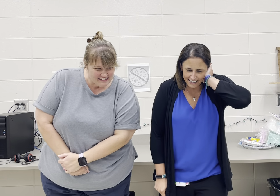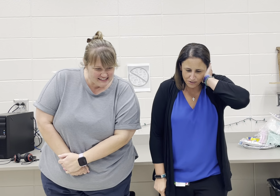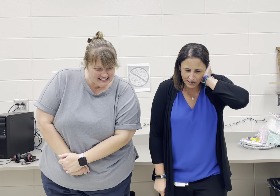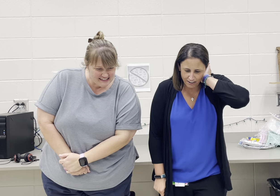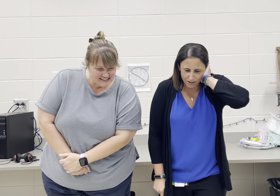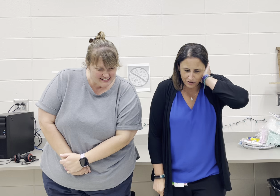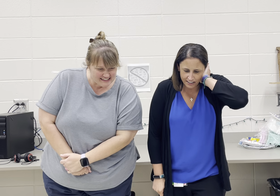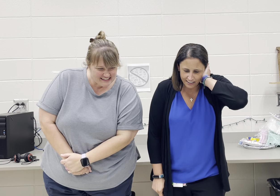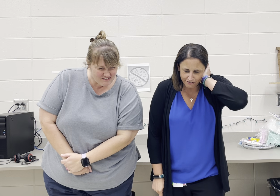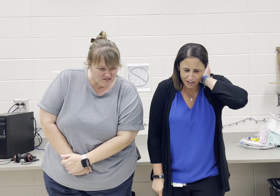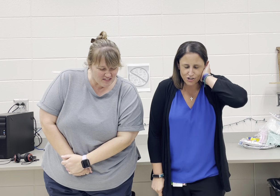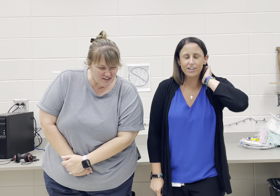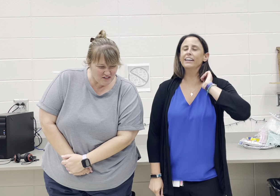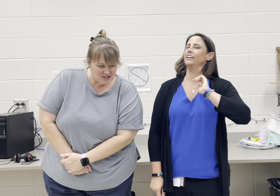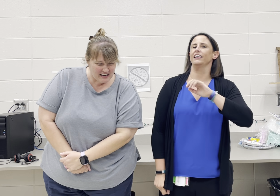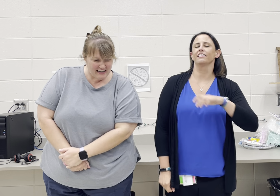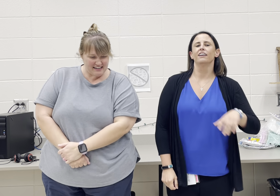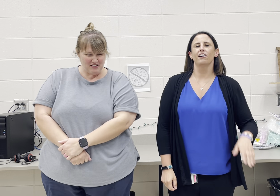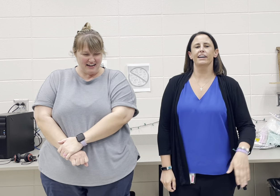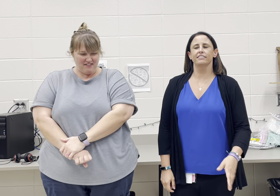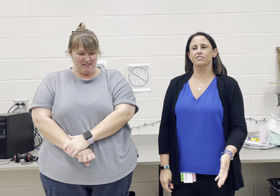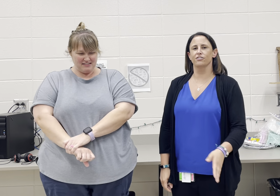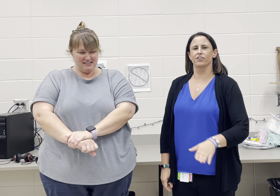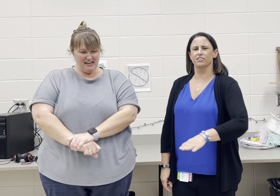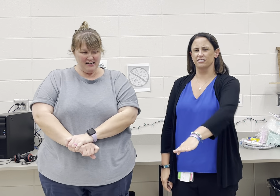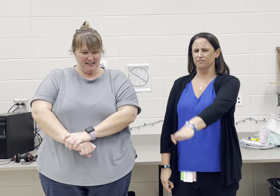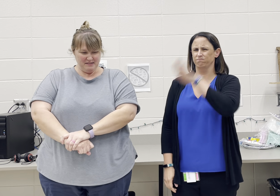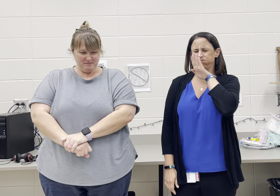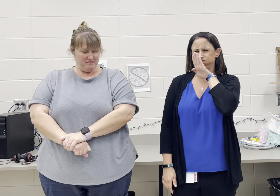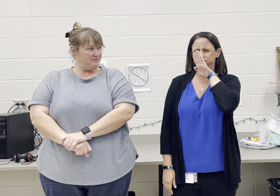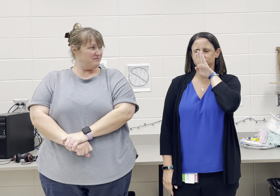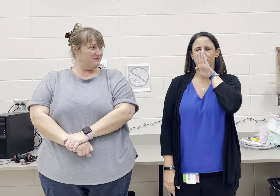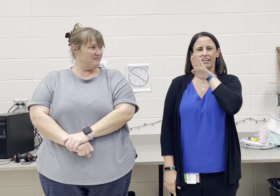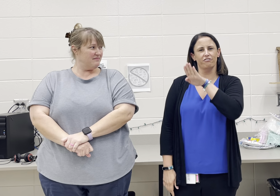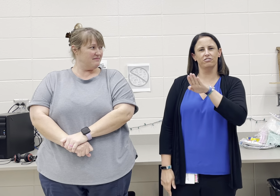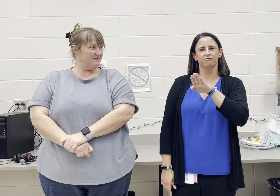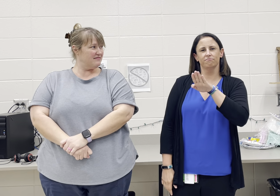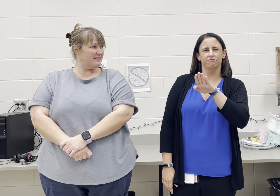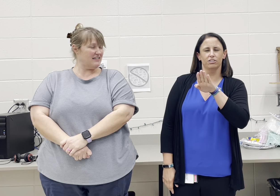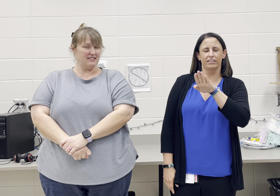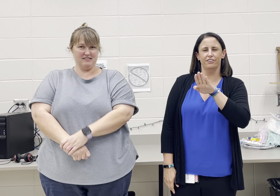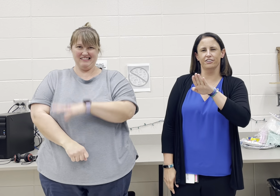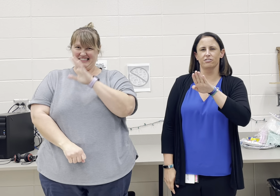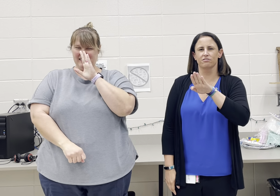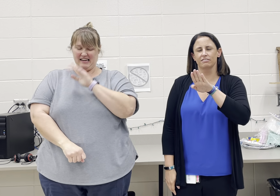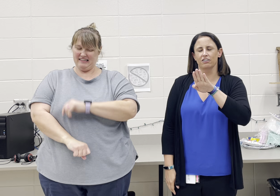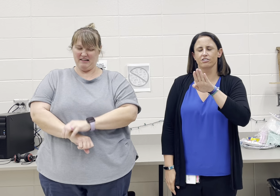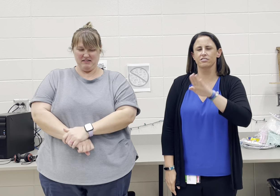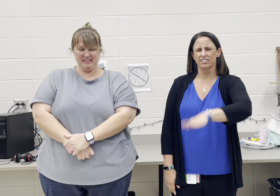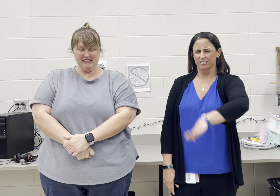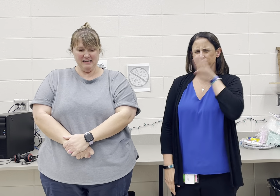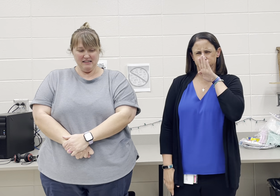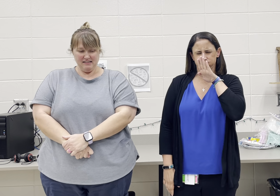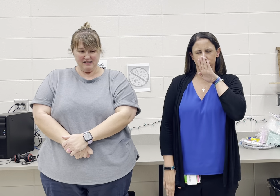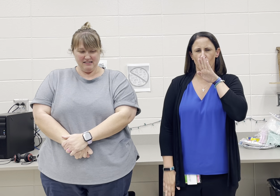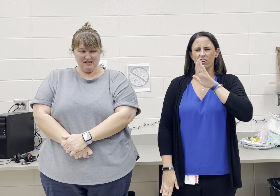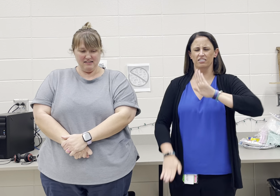Where are we? Frustrated. Frustrated. You can All have right. that So one. there's. Be careful. Not Don't to- hit your nose. yeah. It hurts. Or.